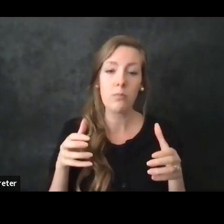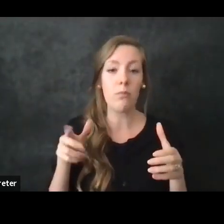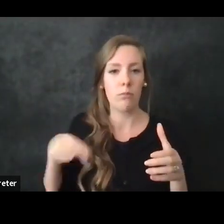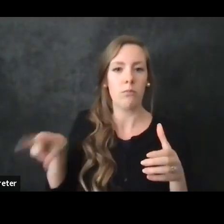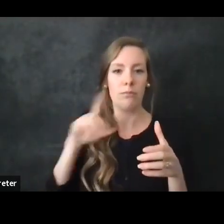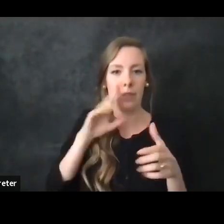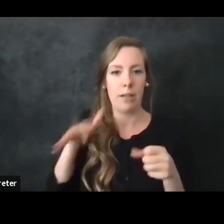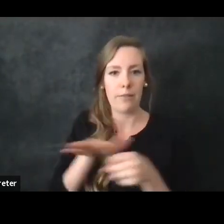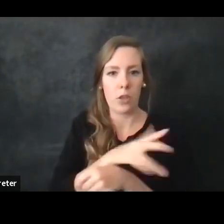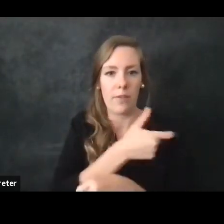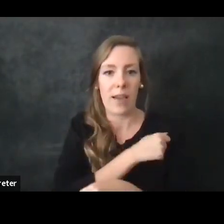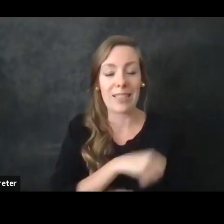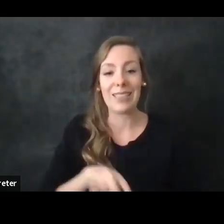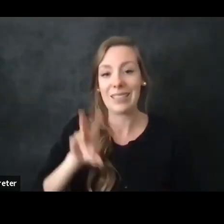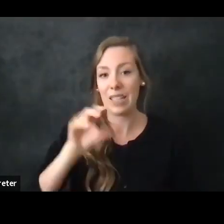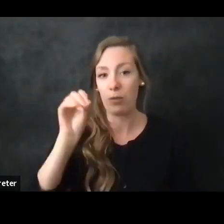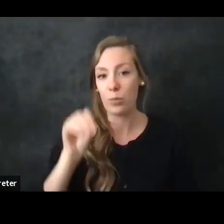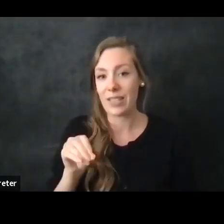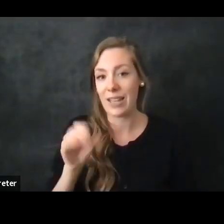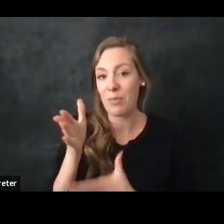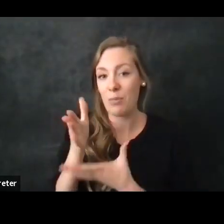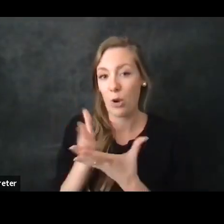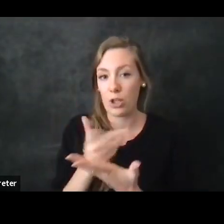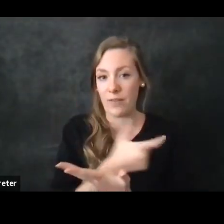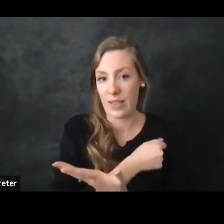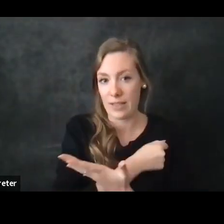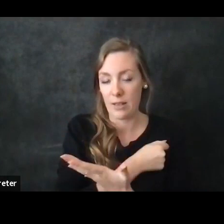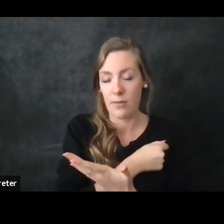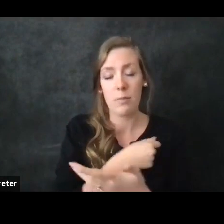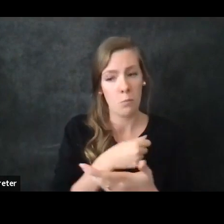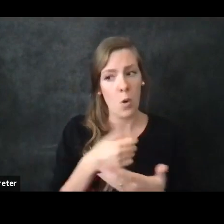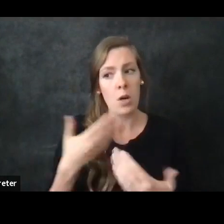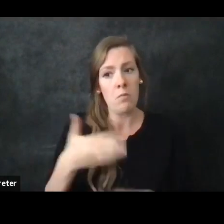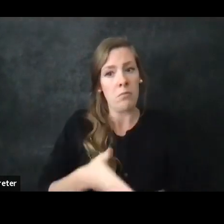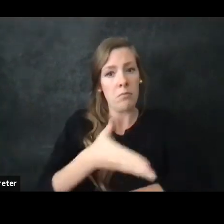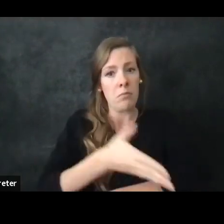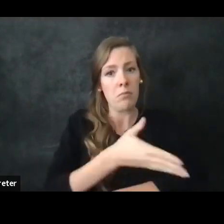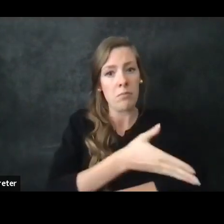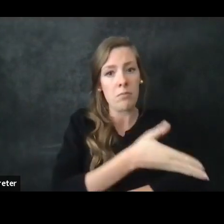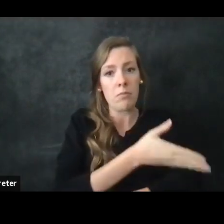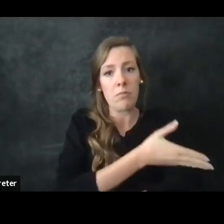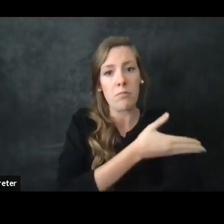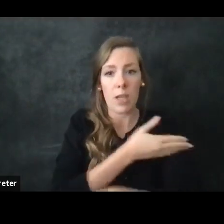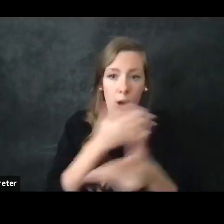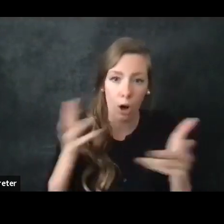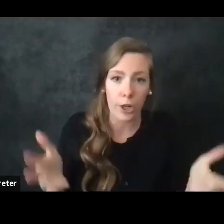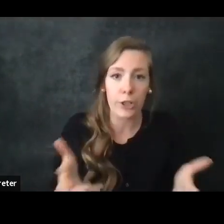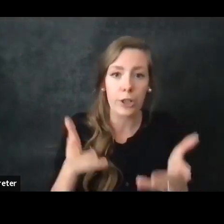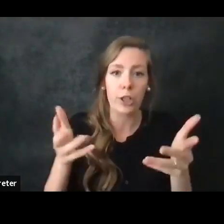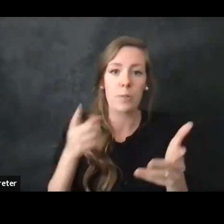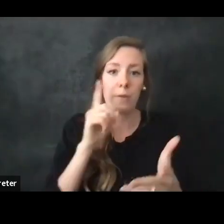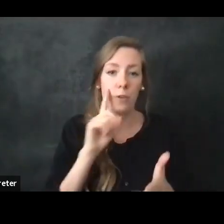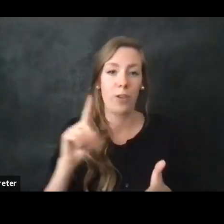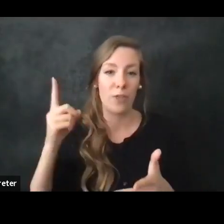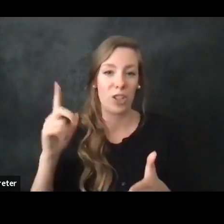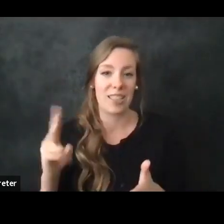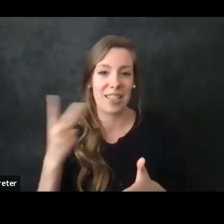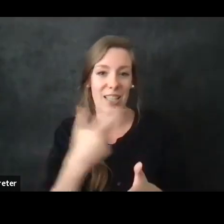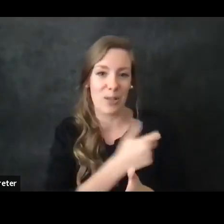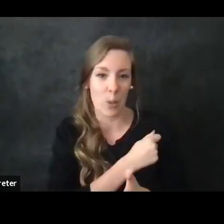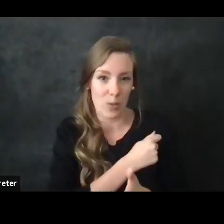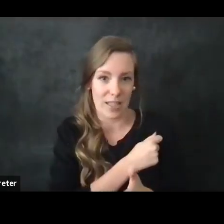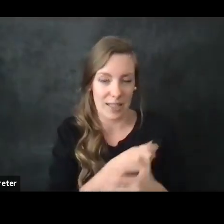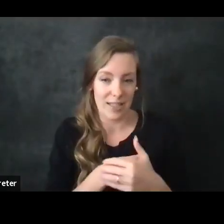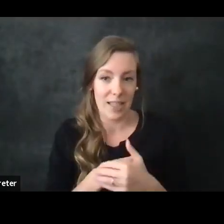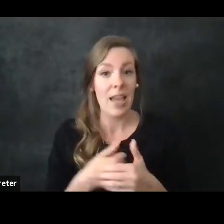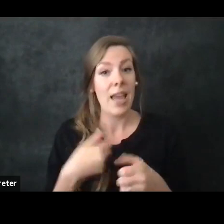vaccinated, with another 7% partially vaccinated. So we're making good progress in our campaign to get our first and second doses into arms as we make